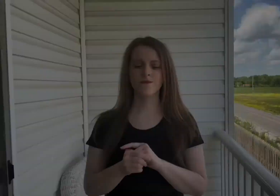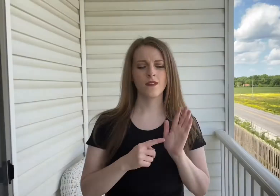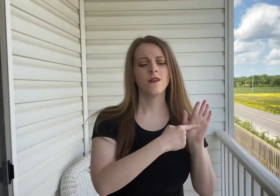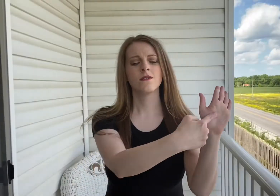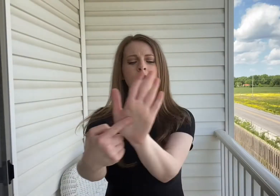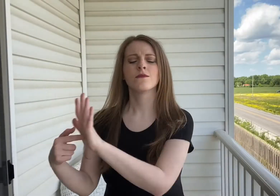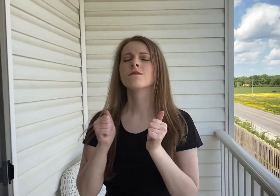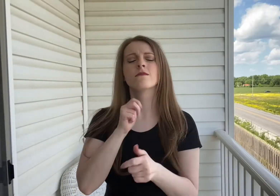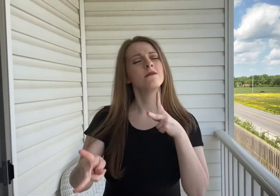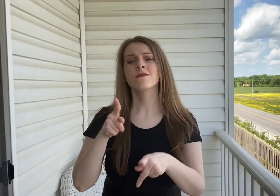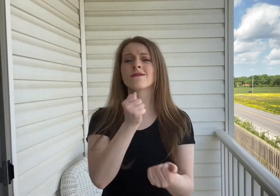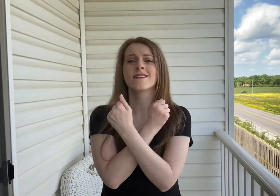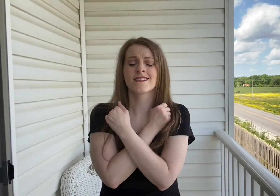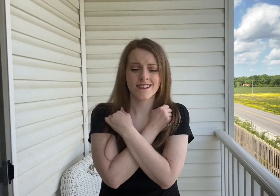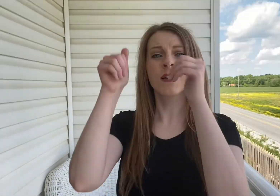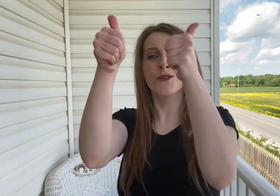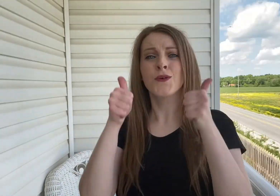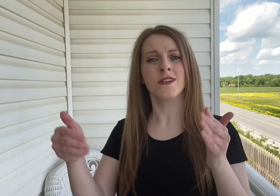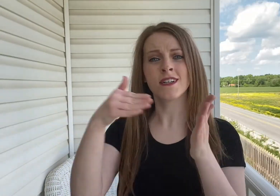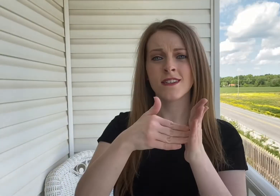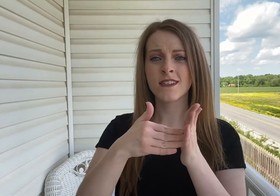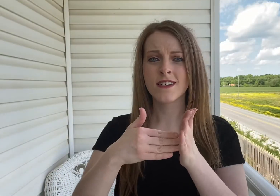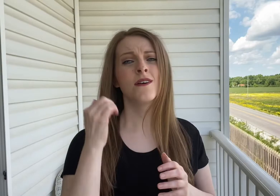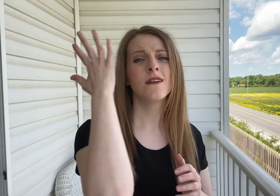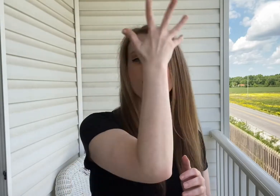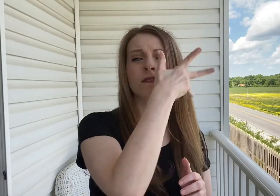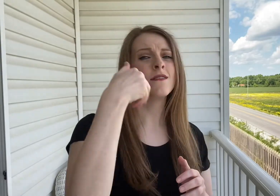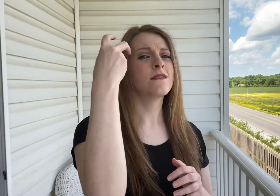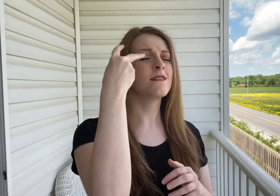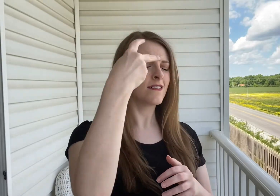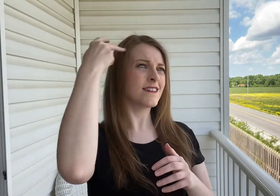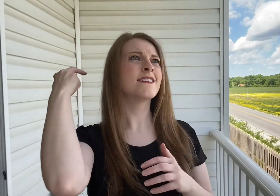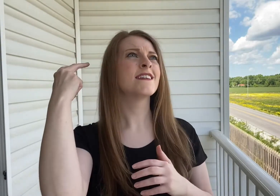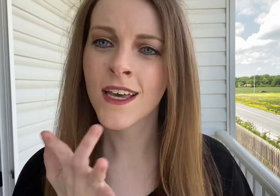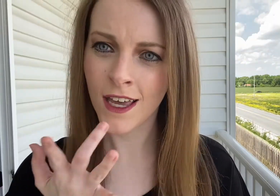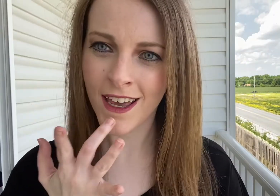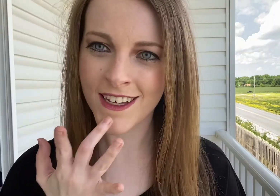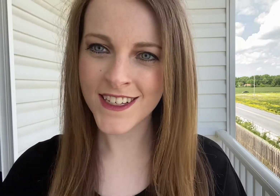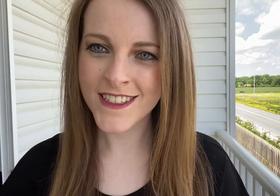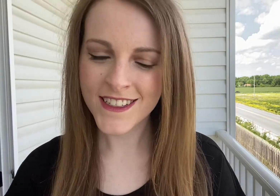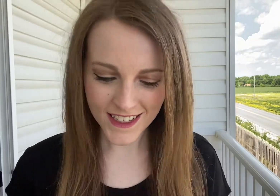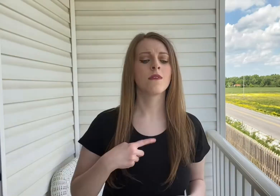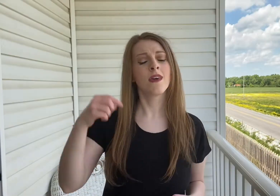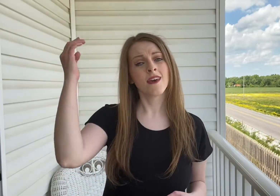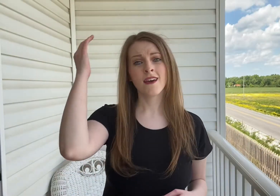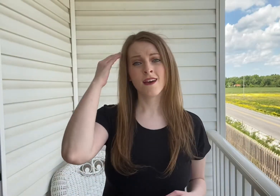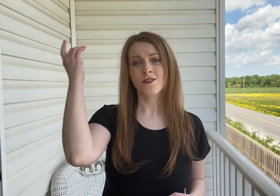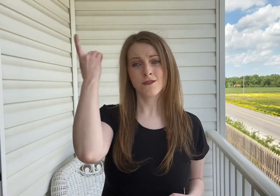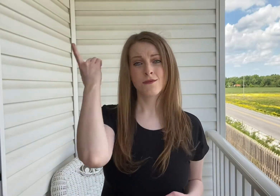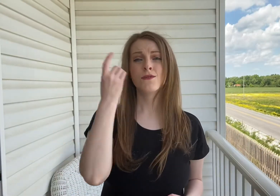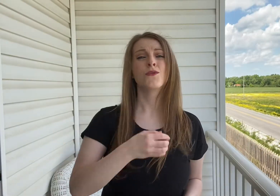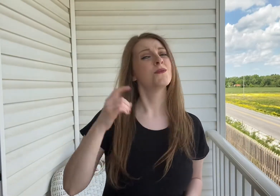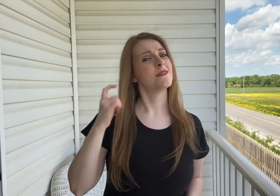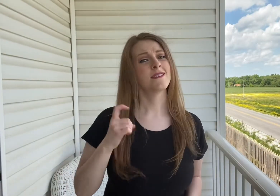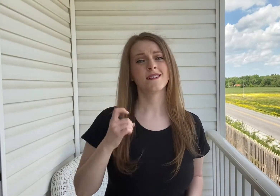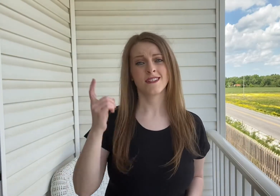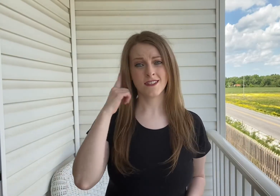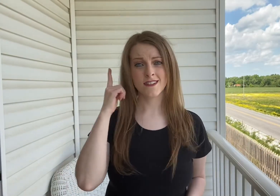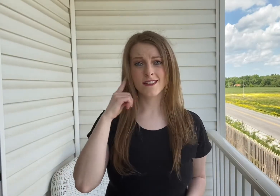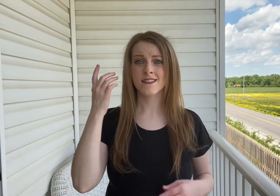Share it with the people you love. Repost. The world needs to hear this. A beautiful tribute. Favorite. I know someone who really needed to hear this today. So thank you,